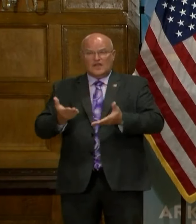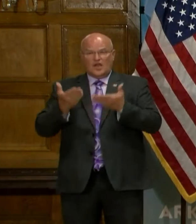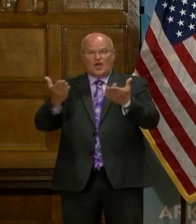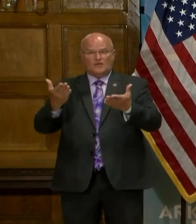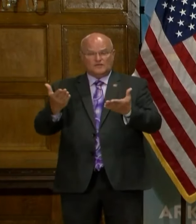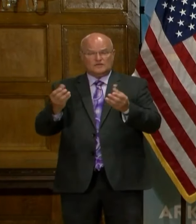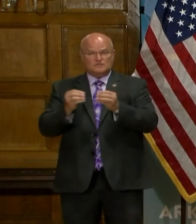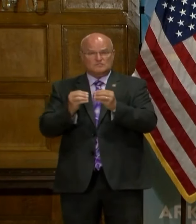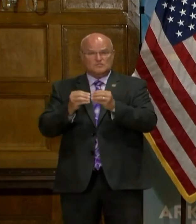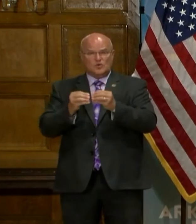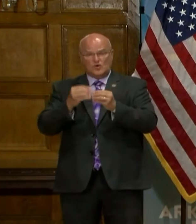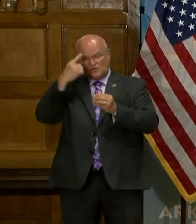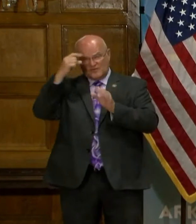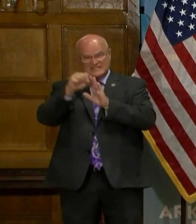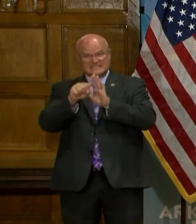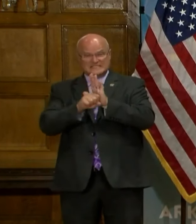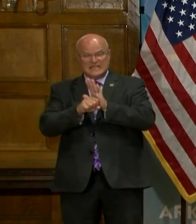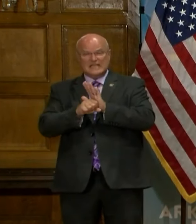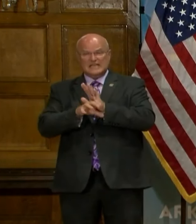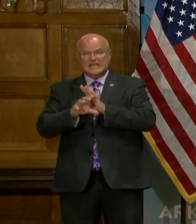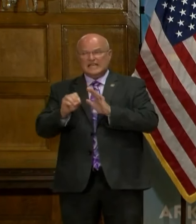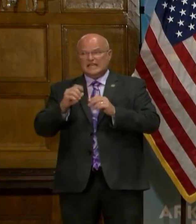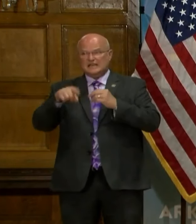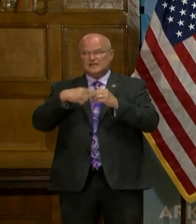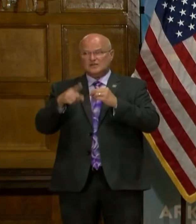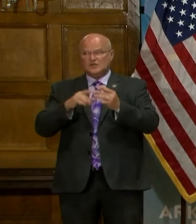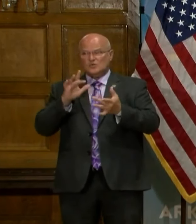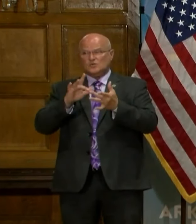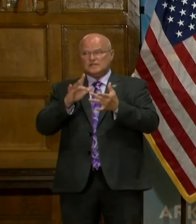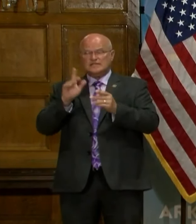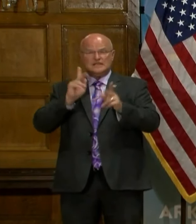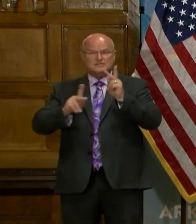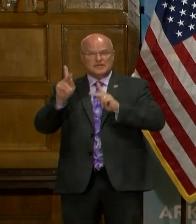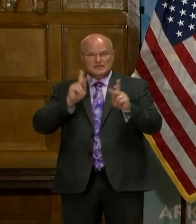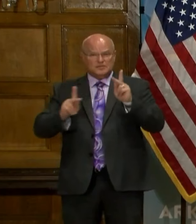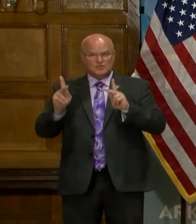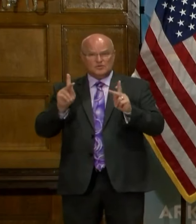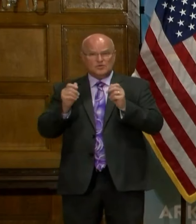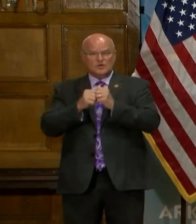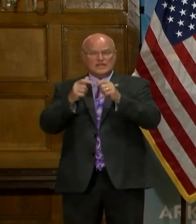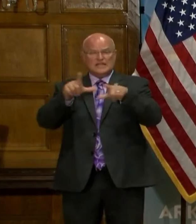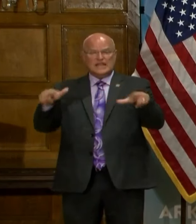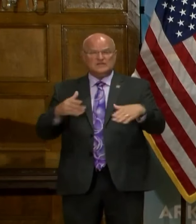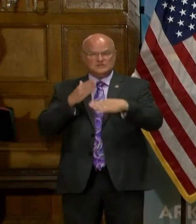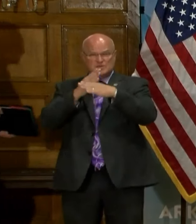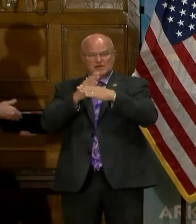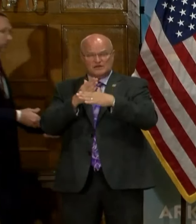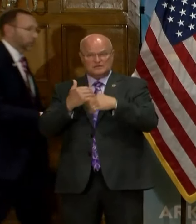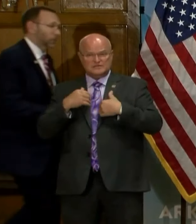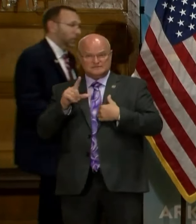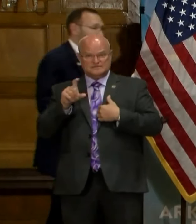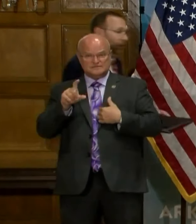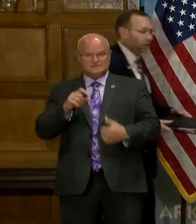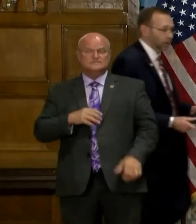any recommendations to the state yet in regards to reaching those populations with language barriers?